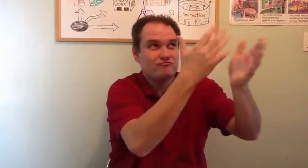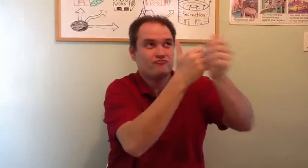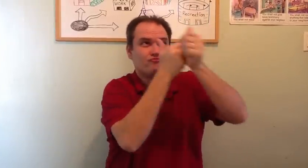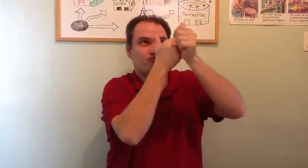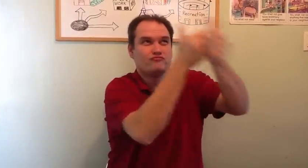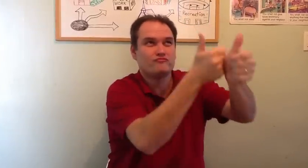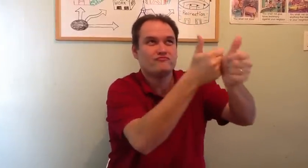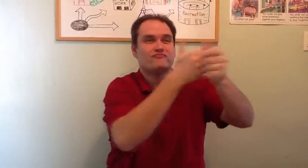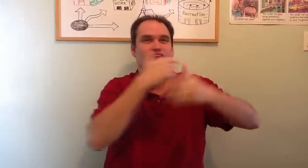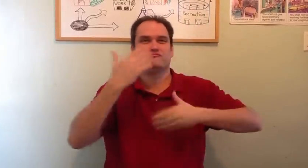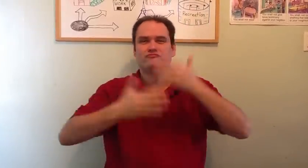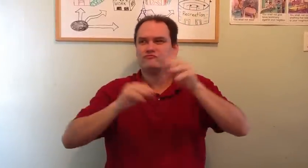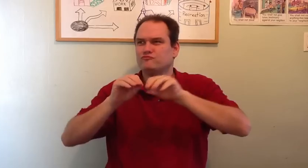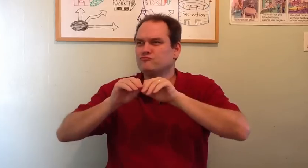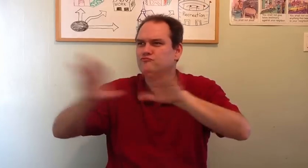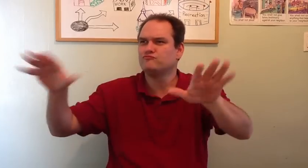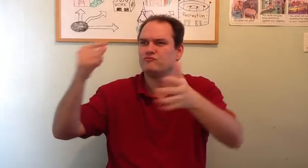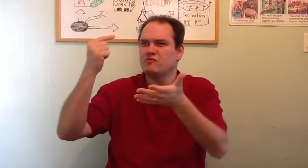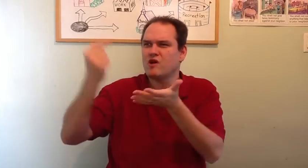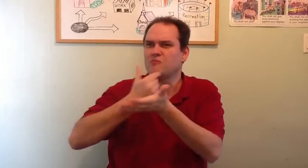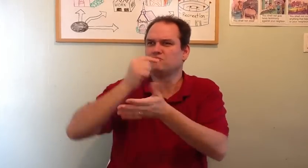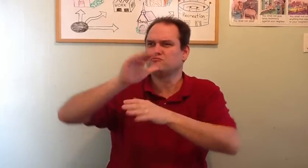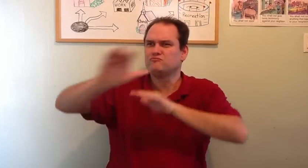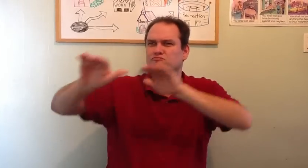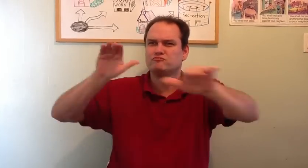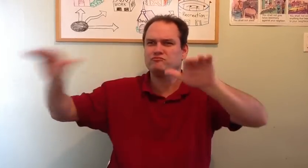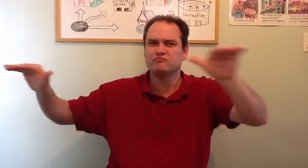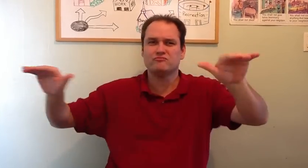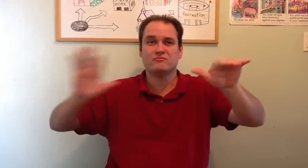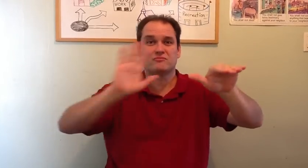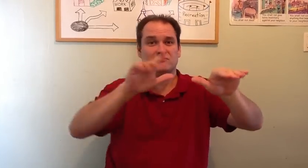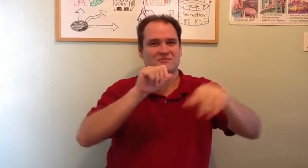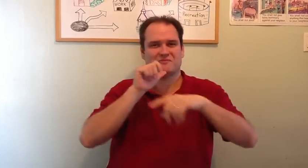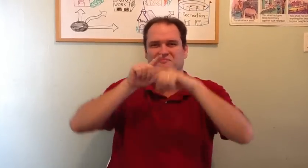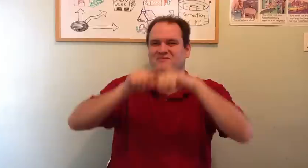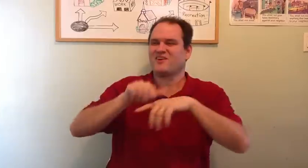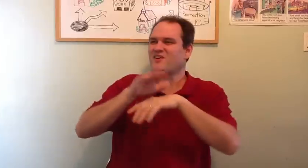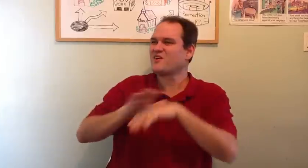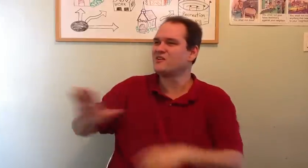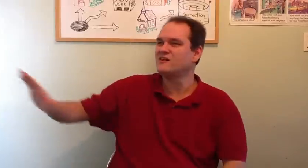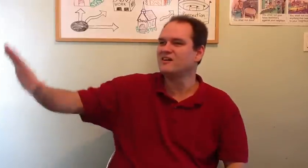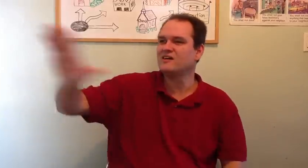So you ought to obey and follow His commands, spreading the gospel to the people.